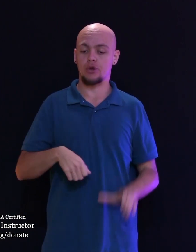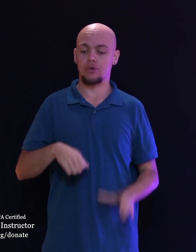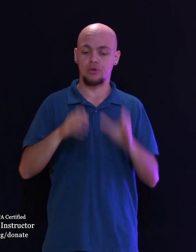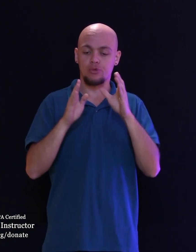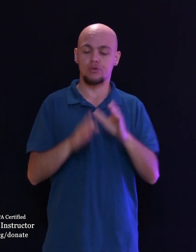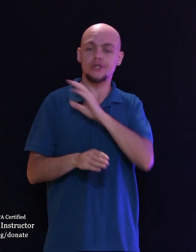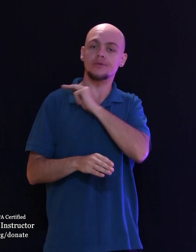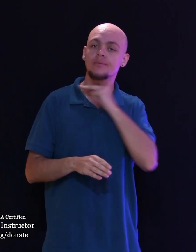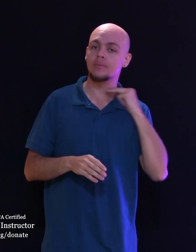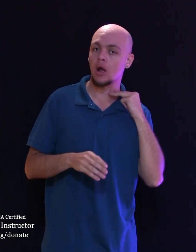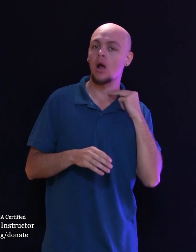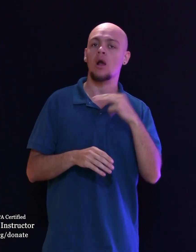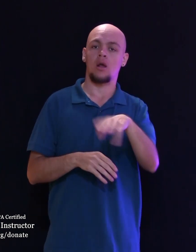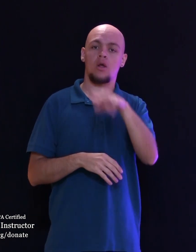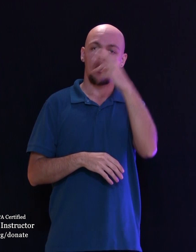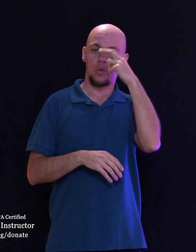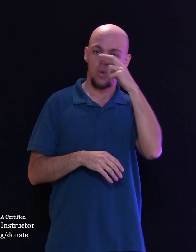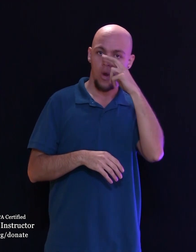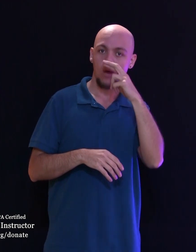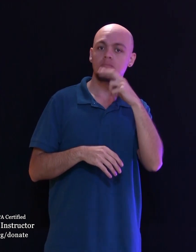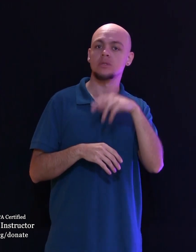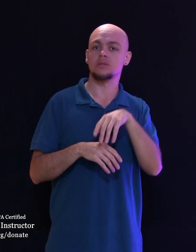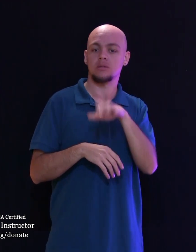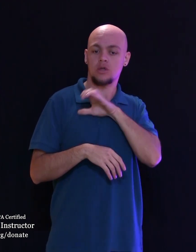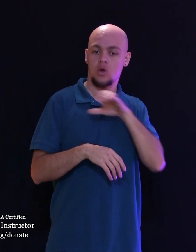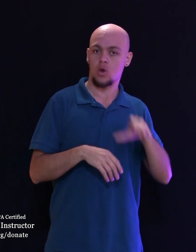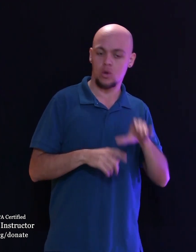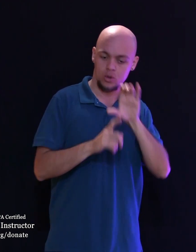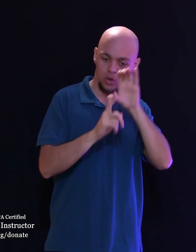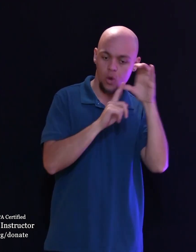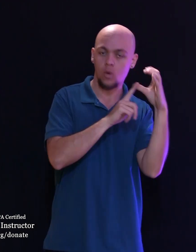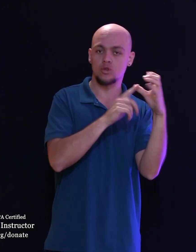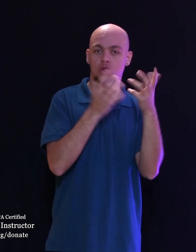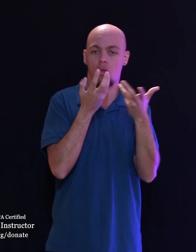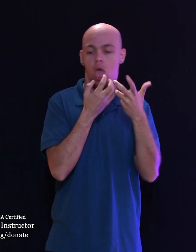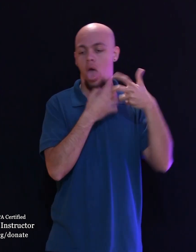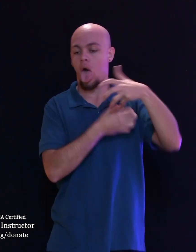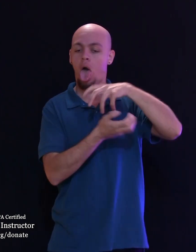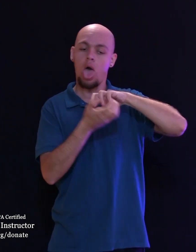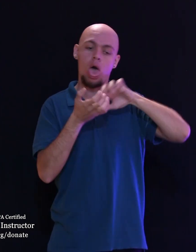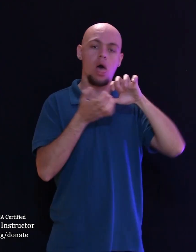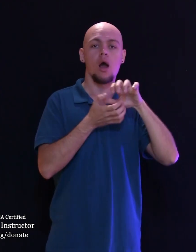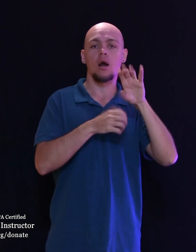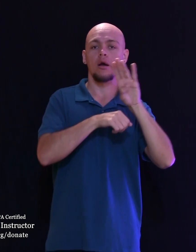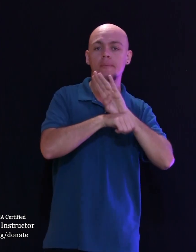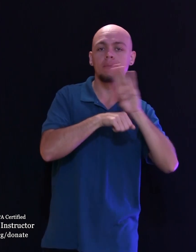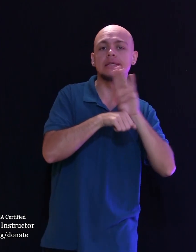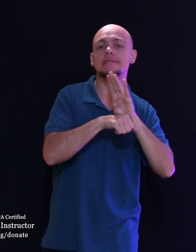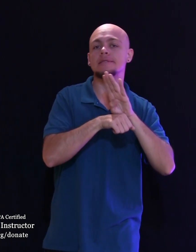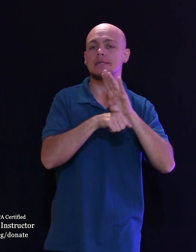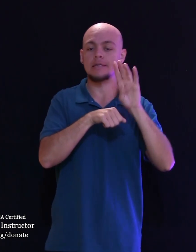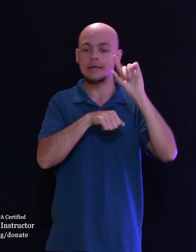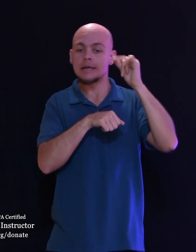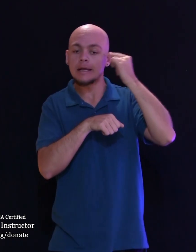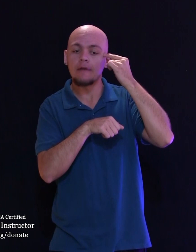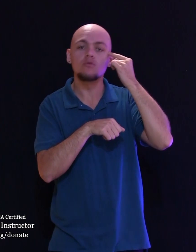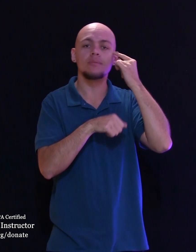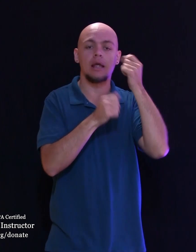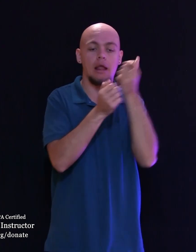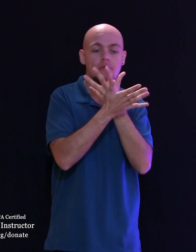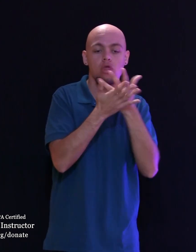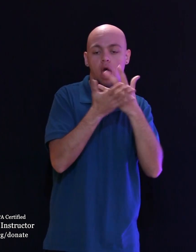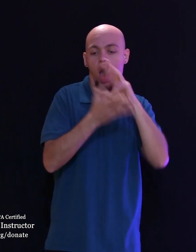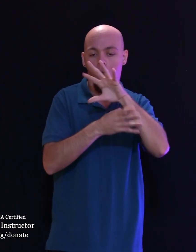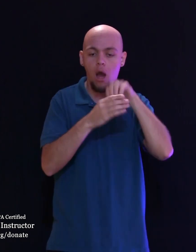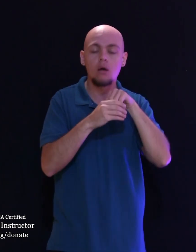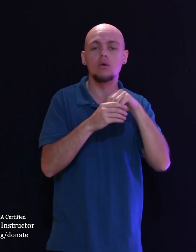government, everyday life was intertwined with religion. They weren't separated out like they are here in the United States. Christians were considered bad citizens.